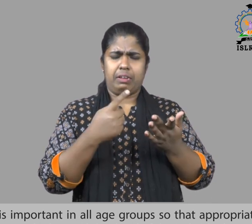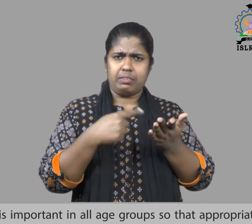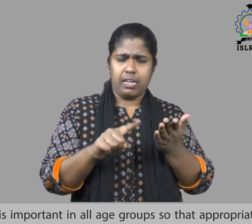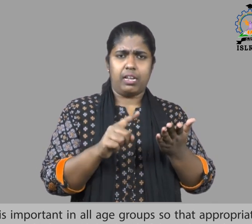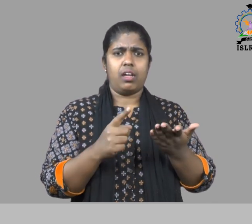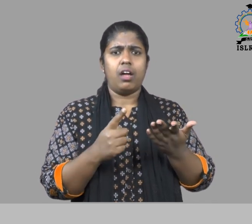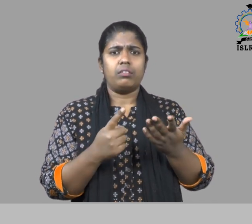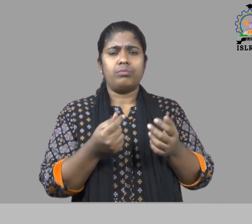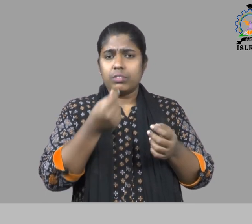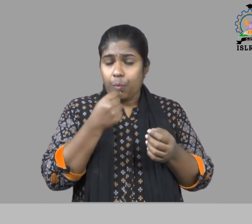individual.